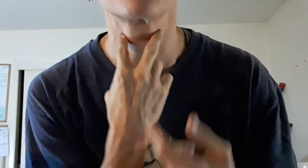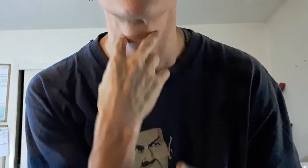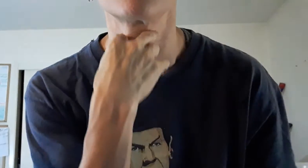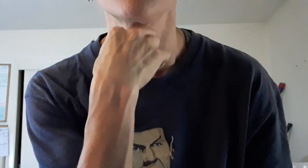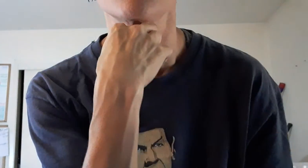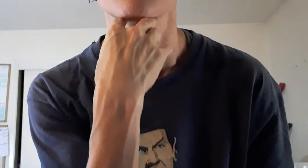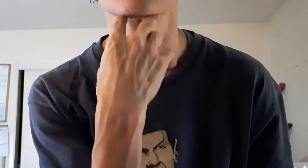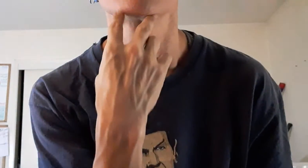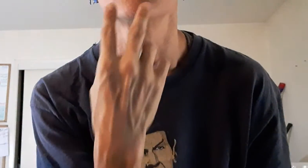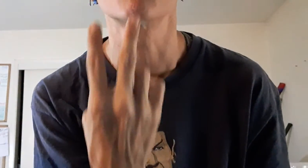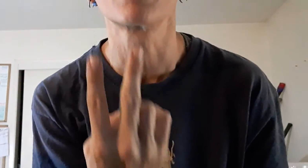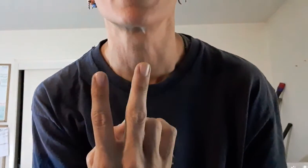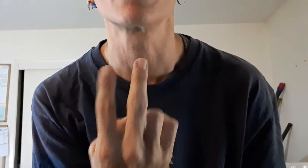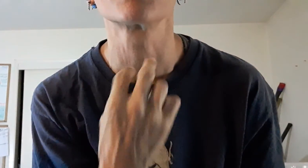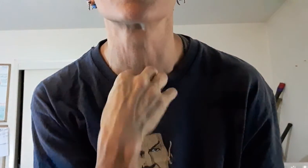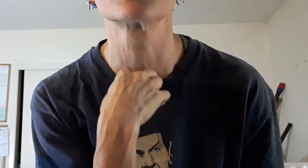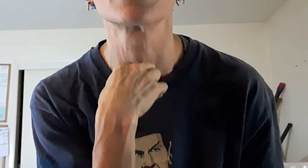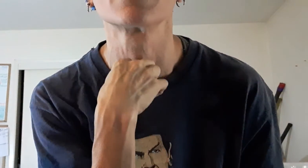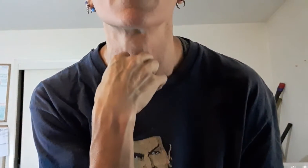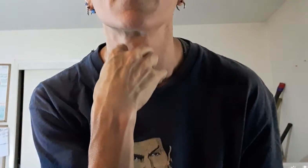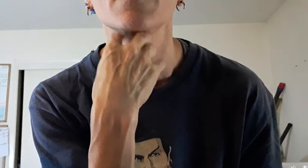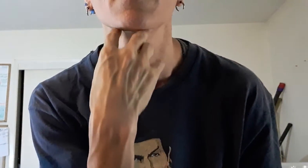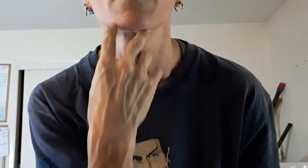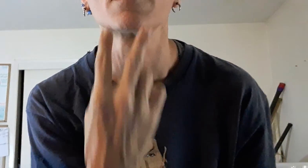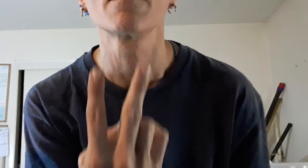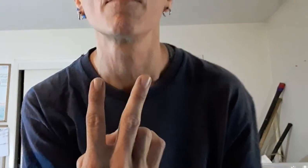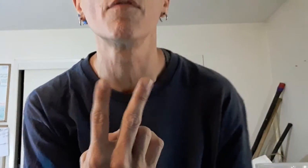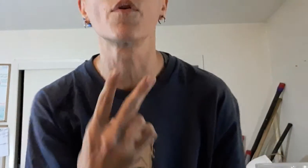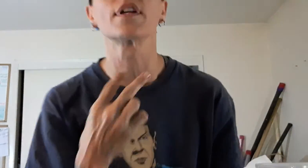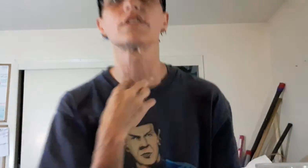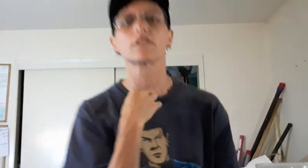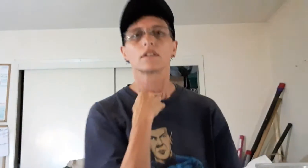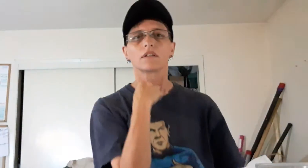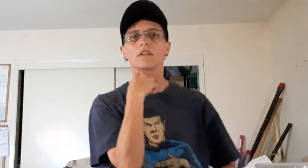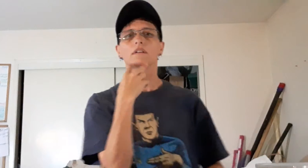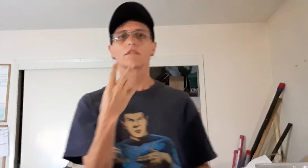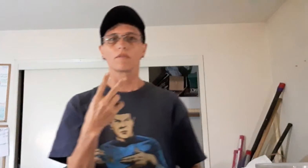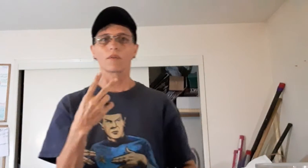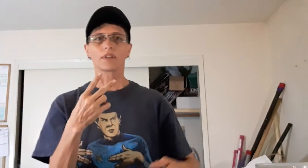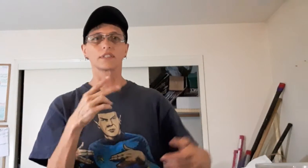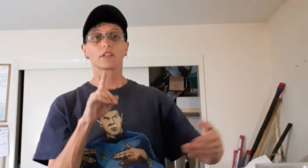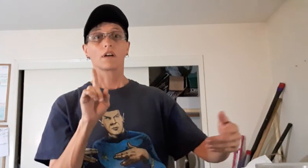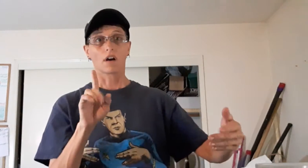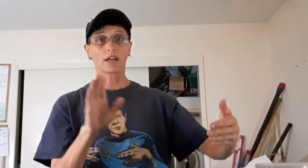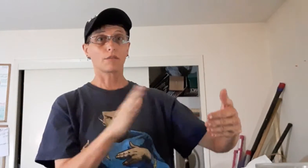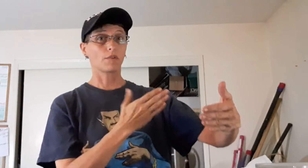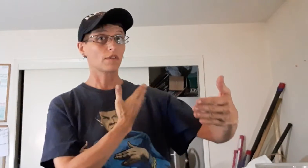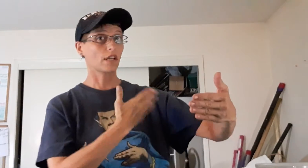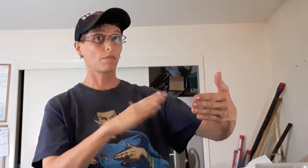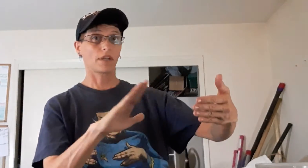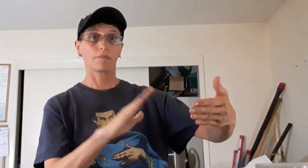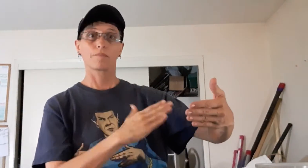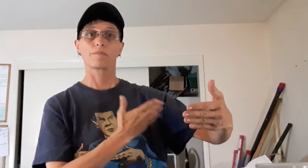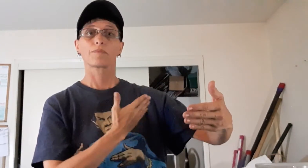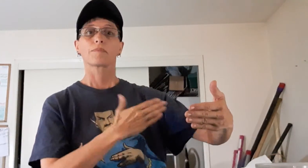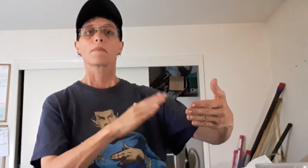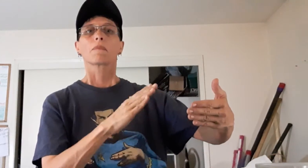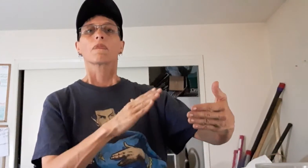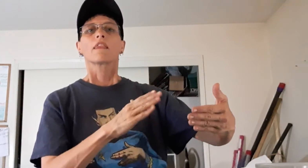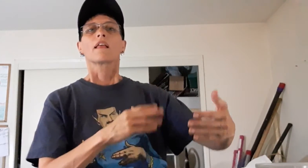here and right off your chin. Voiced. I'll get to music in a minute.